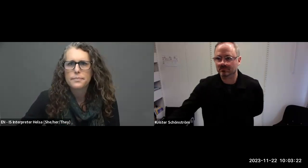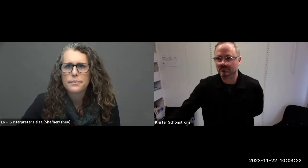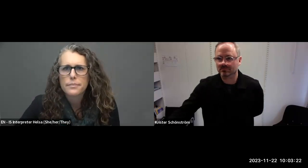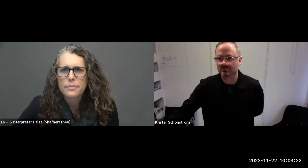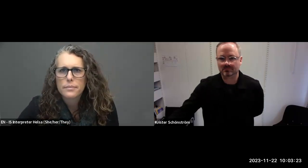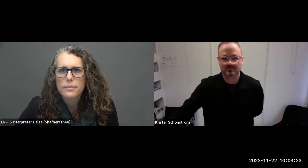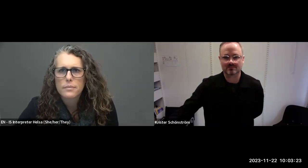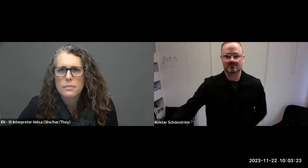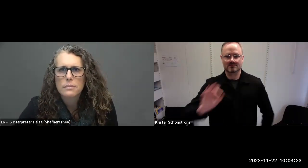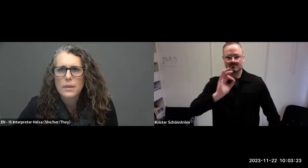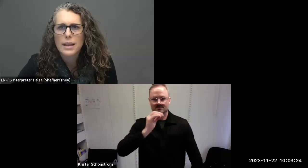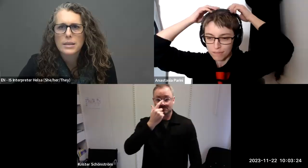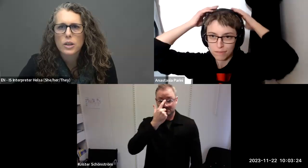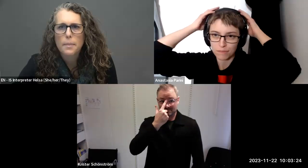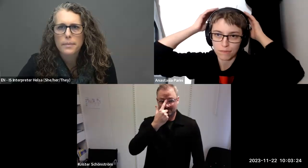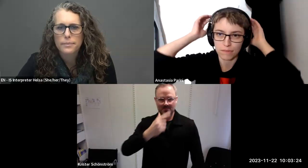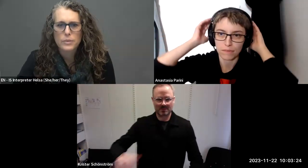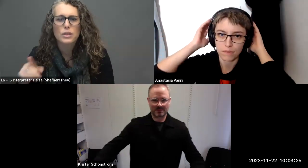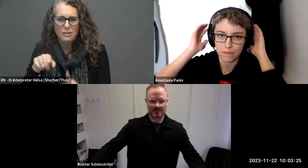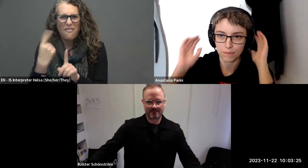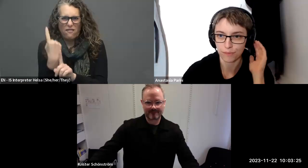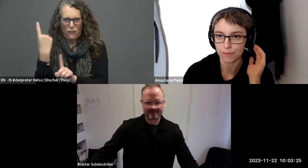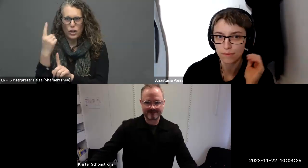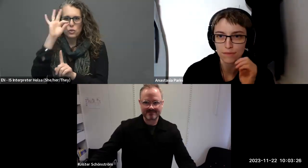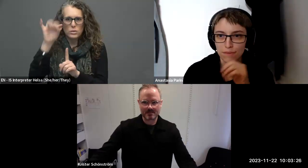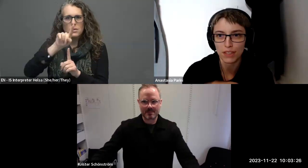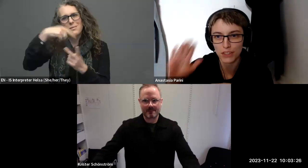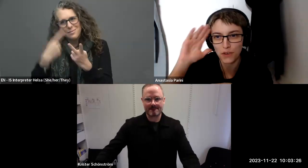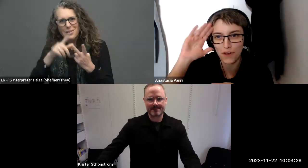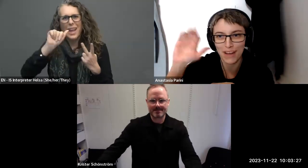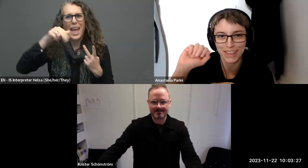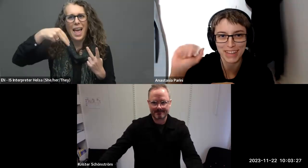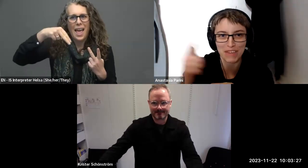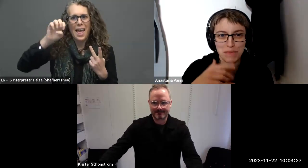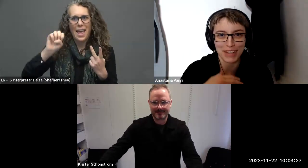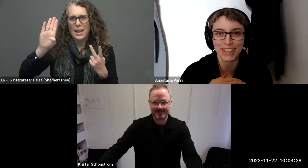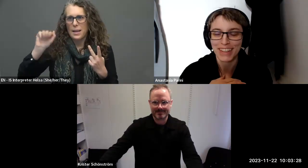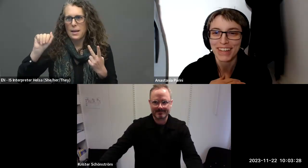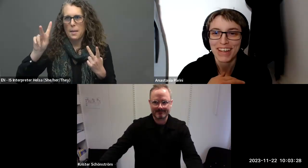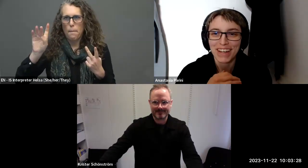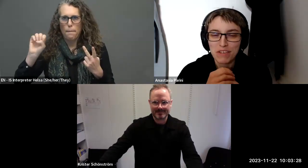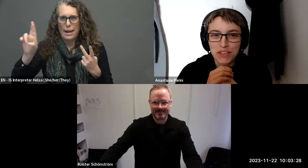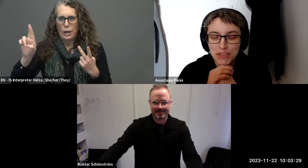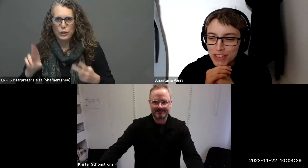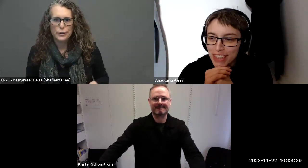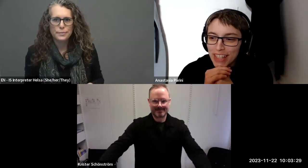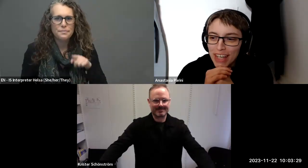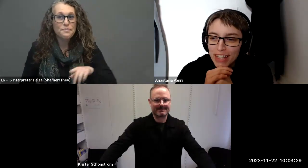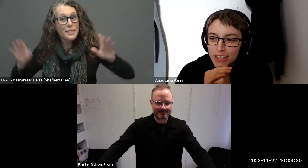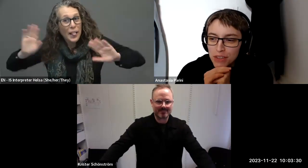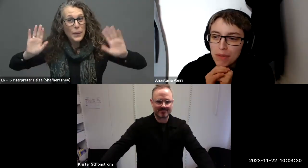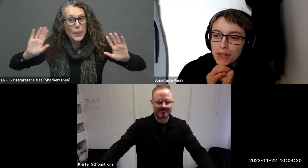so that she can ask her question. Then right after is Baker. So hi, everybody. First of